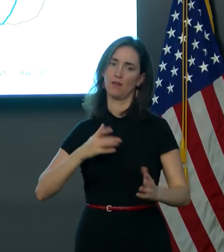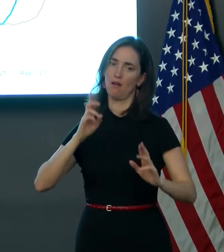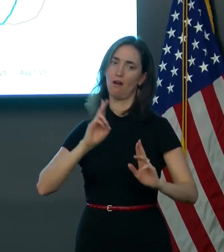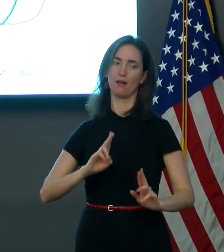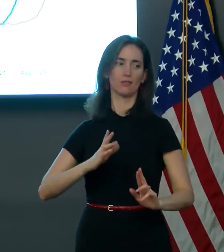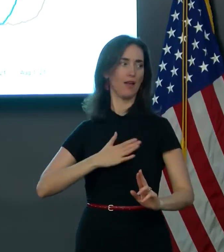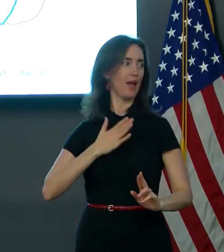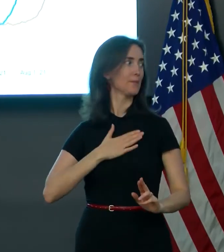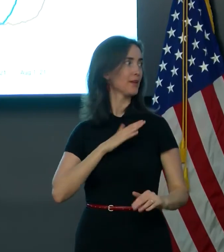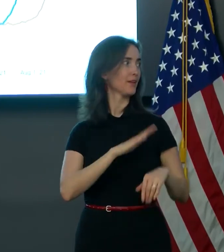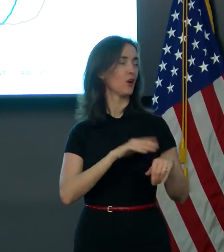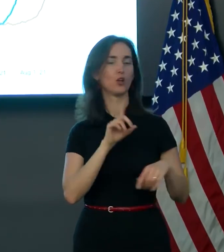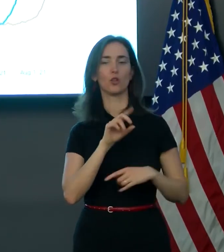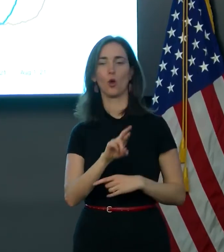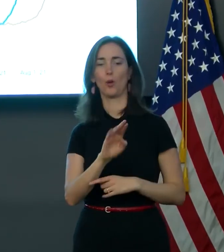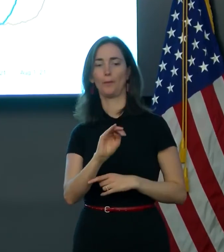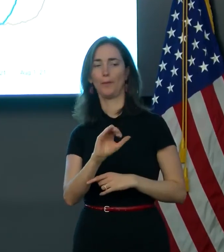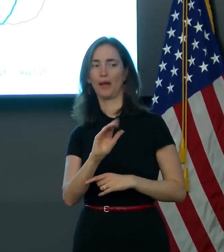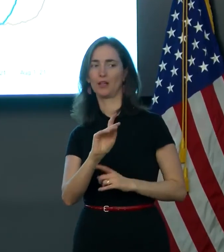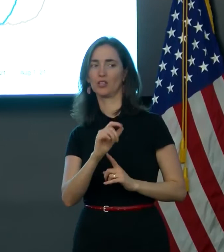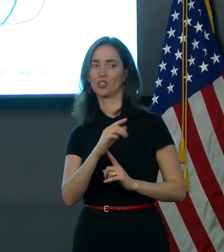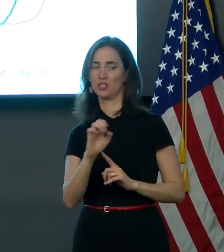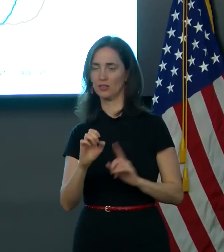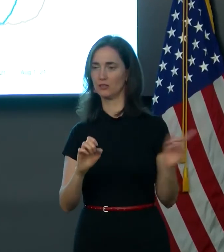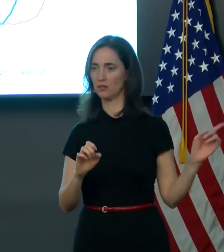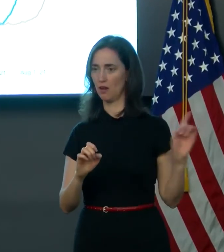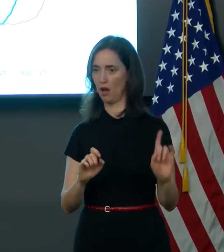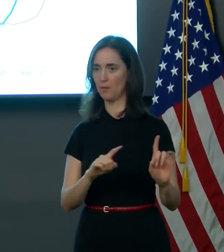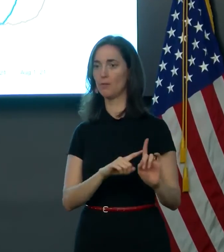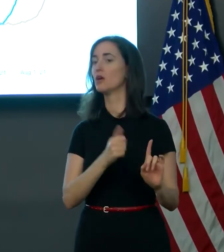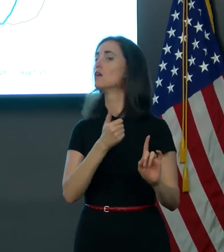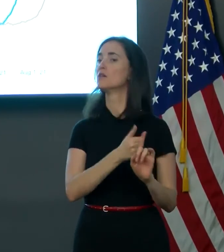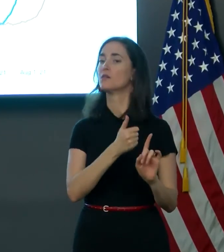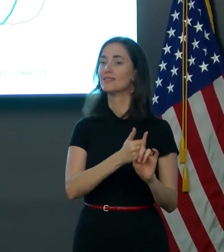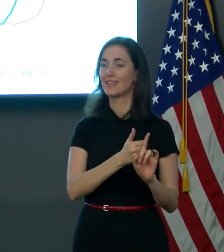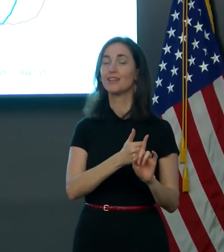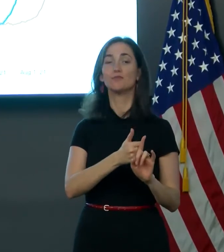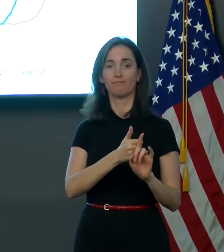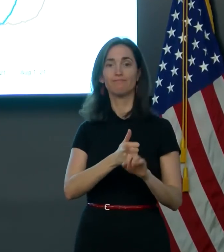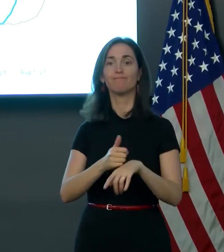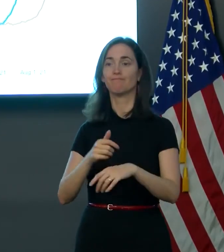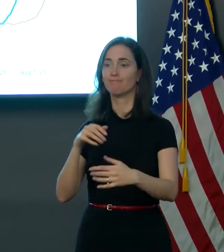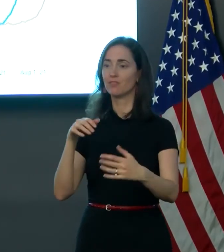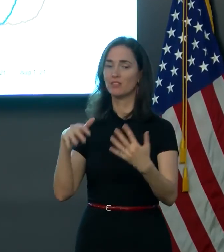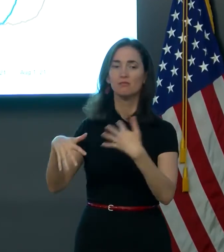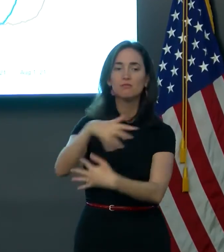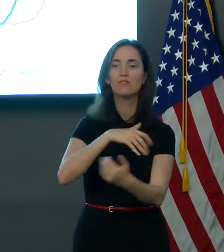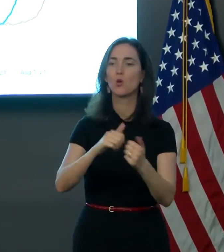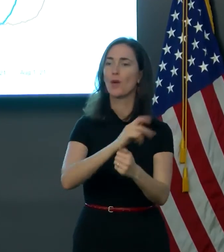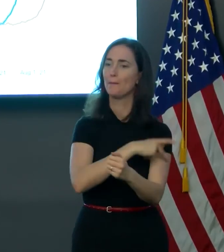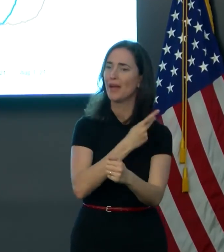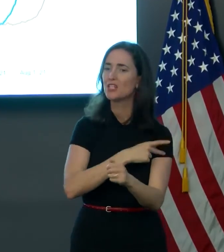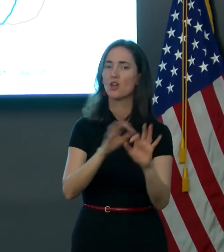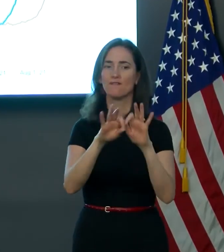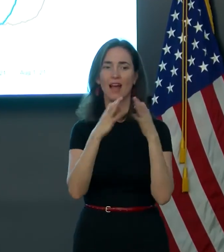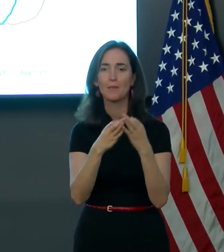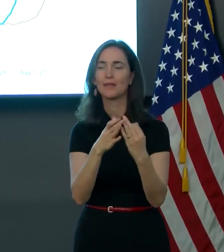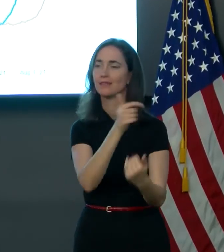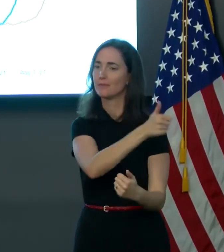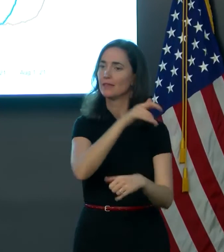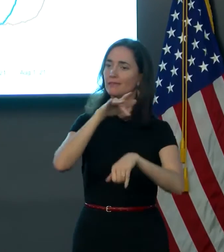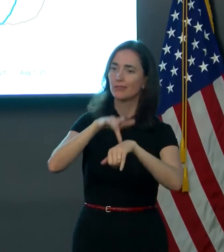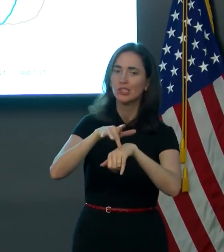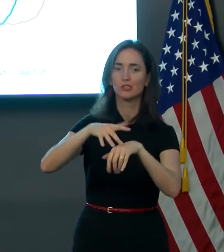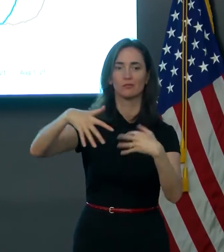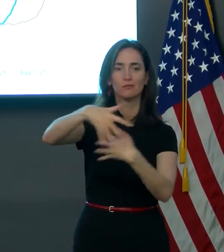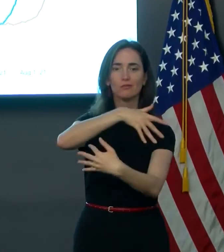Dr. Mukherjee to come up. She has firsthand experience with patients and families dealing with very difficult issues